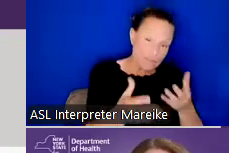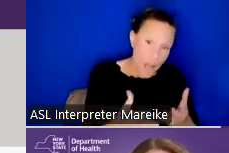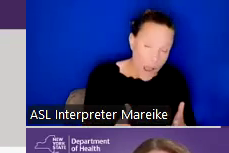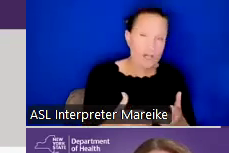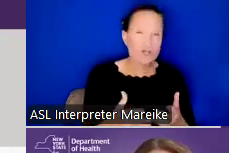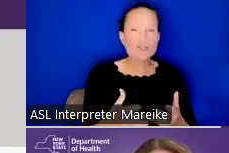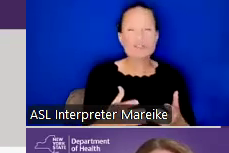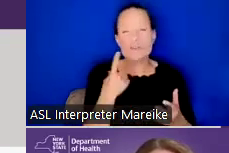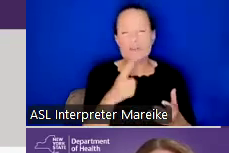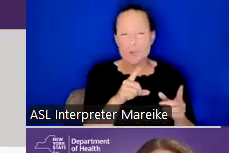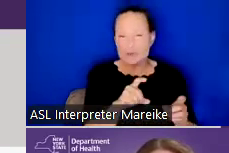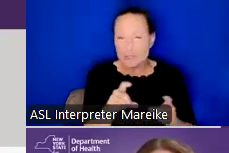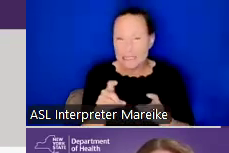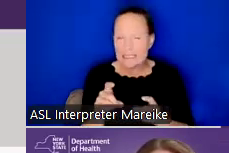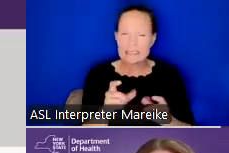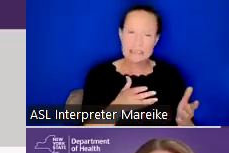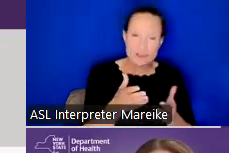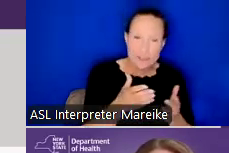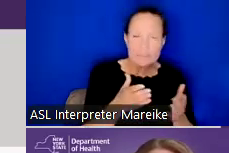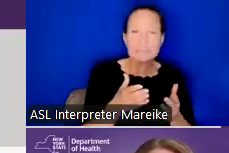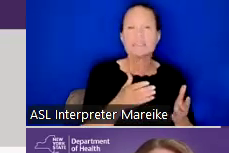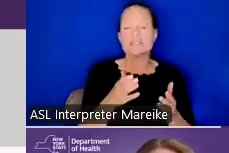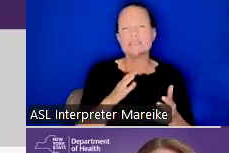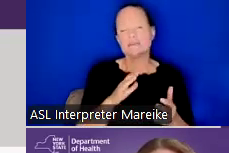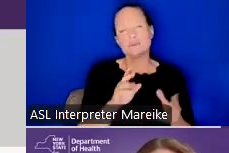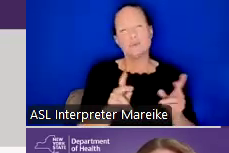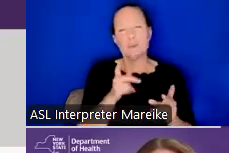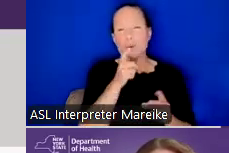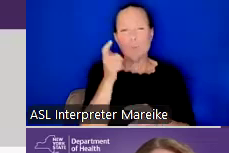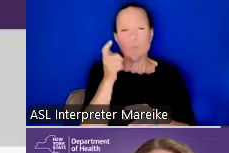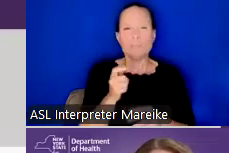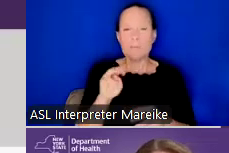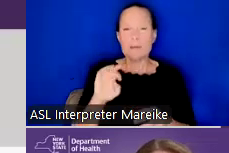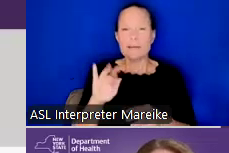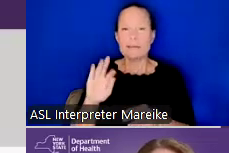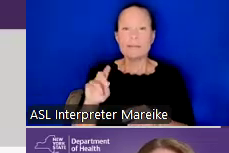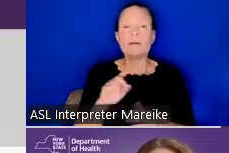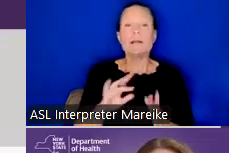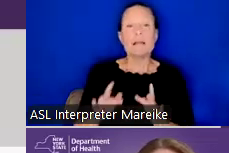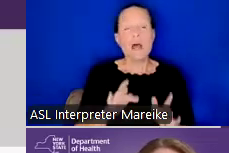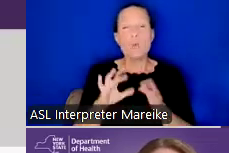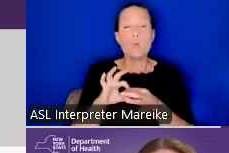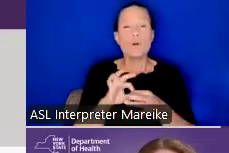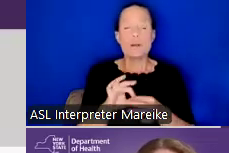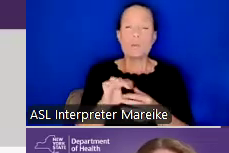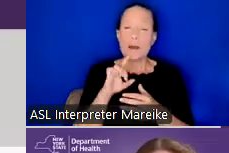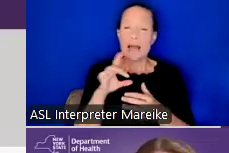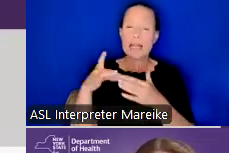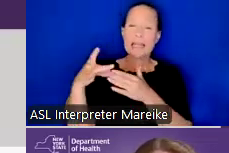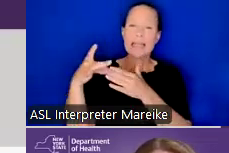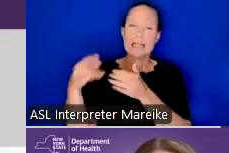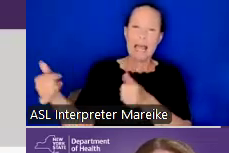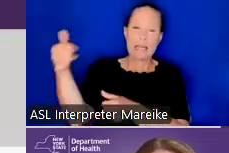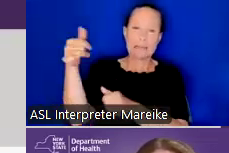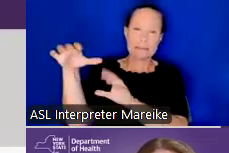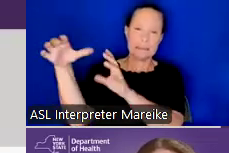screenings and services to Medicaid members. And the networks are coordinated by a social care network lead entity in the